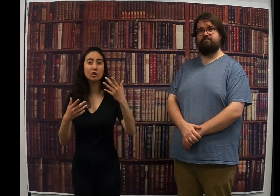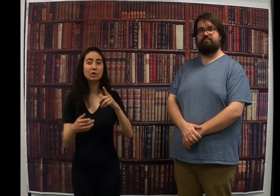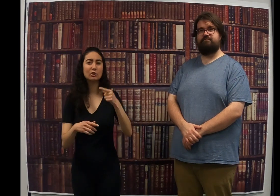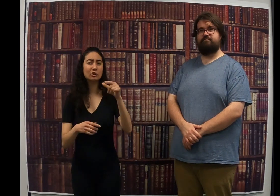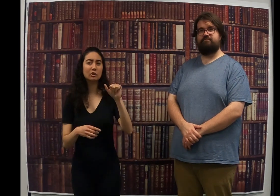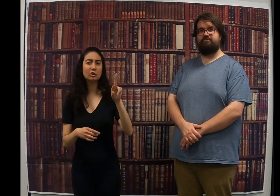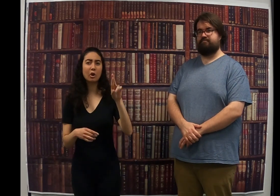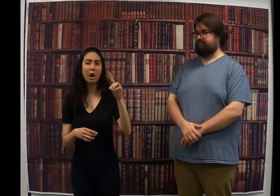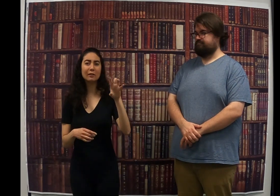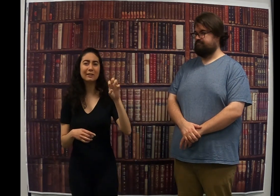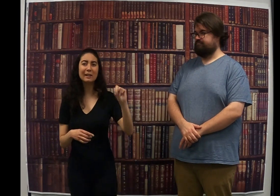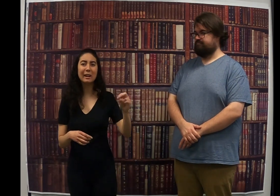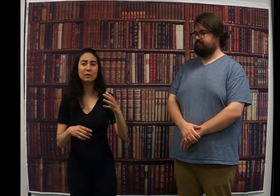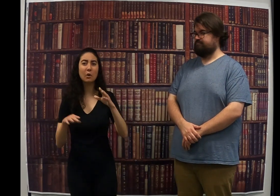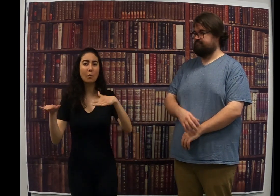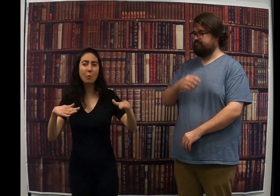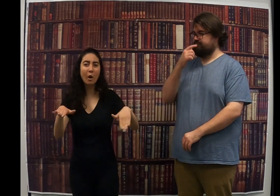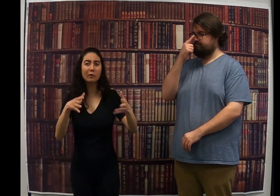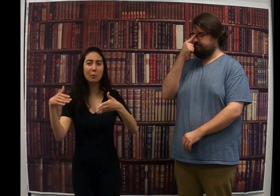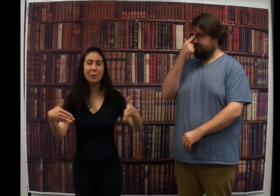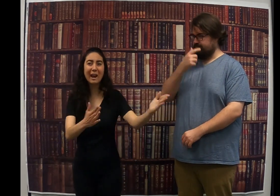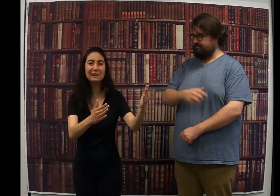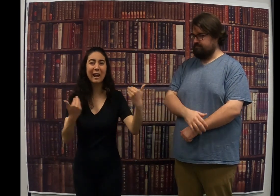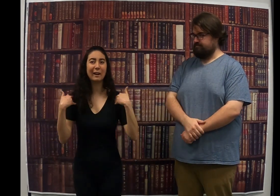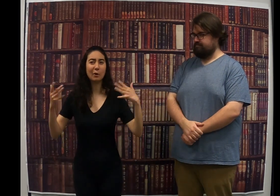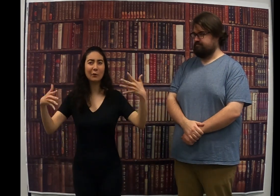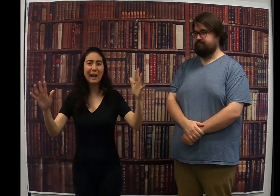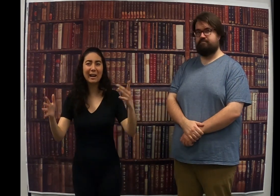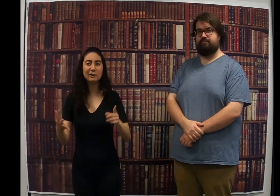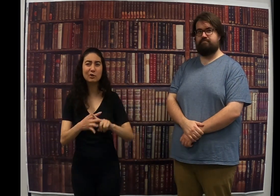already started to brighten themselves up a bit?